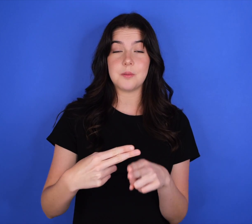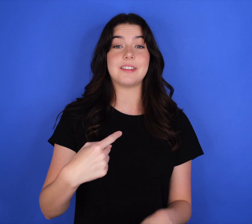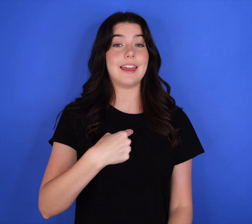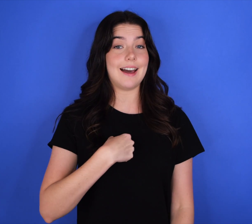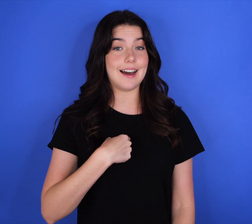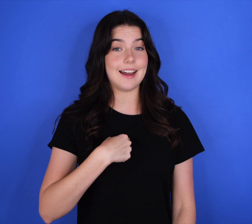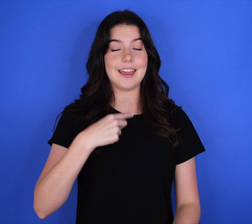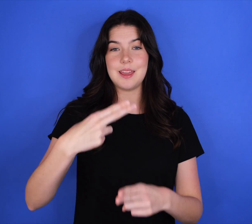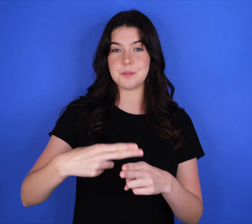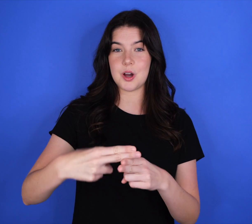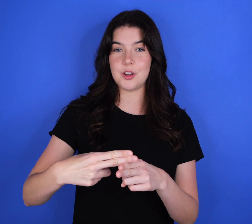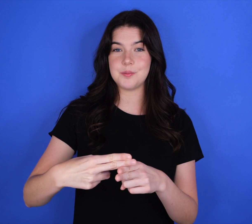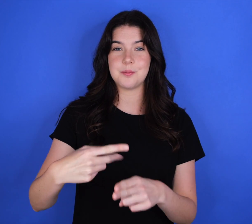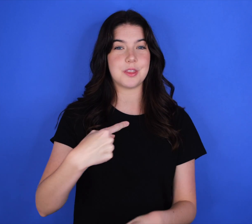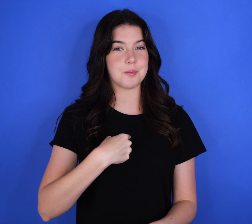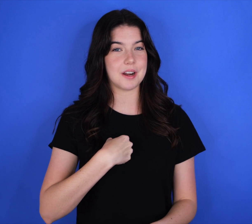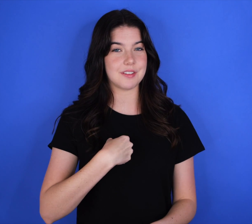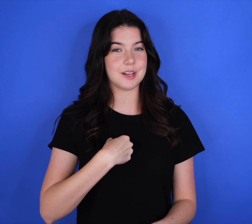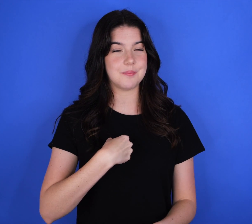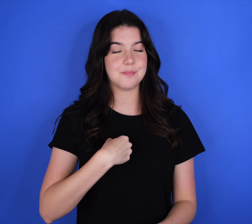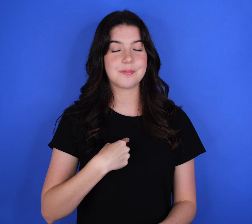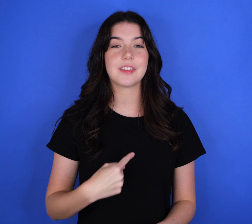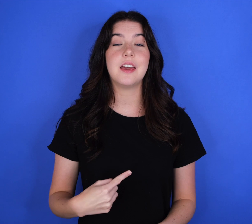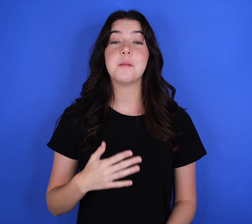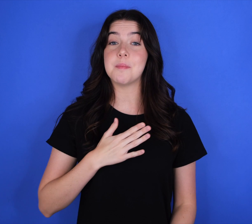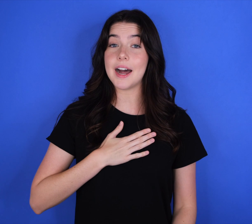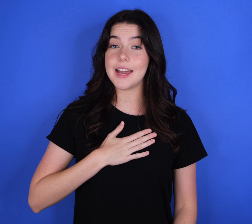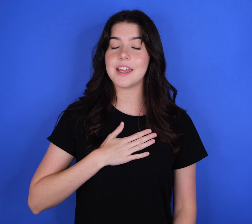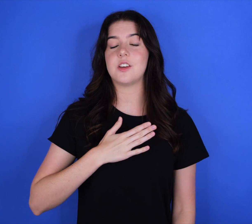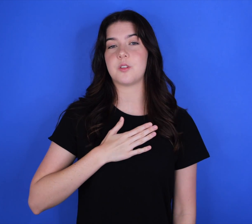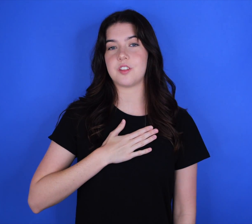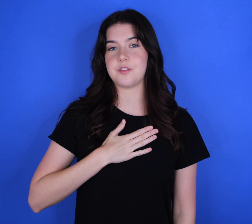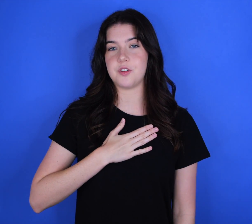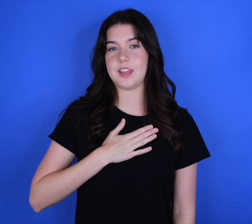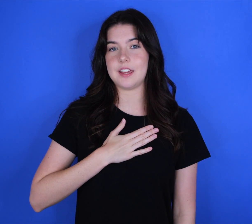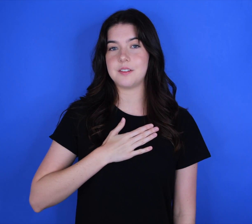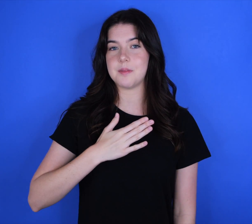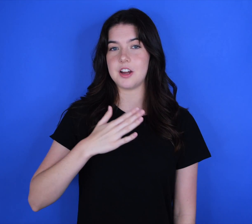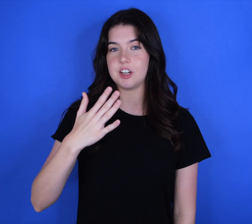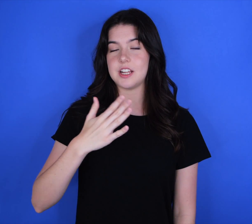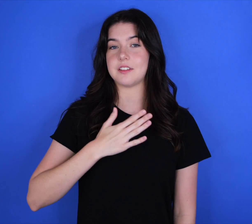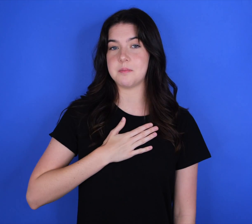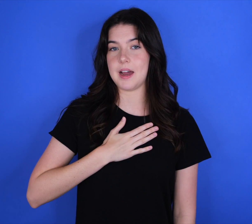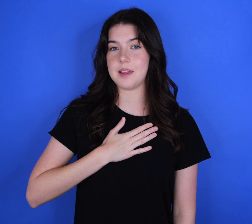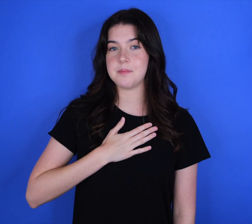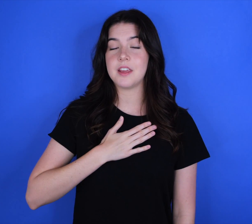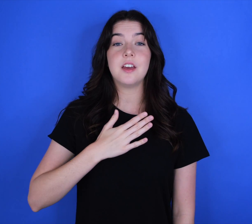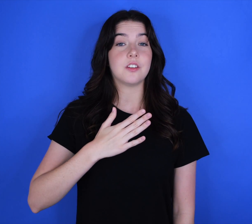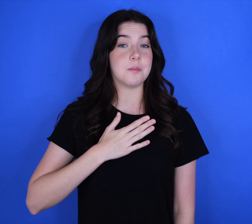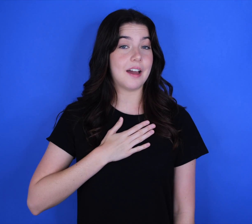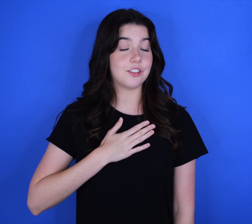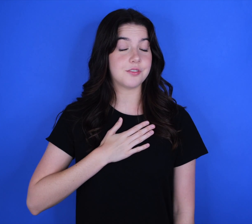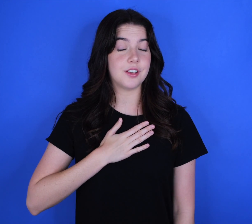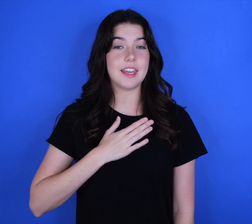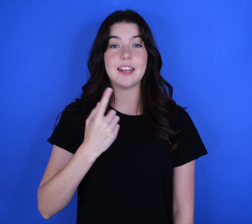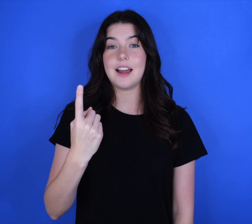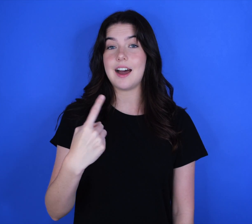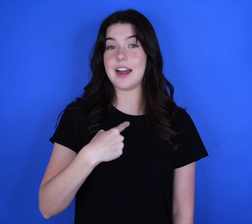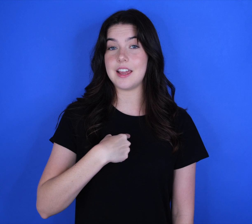say I am called with your pointer finger. My is with your full hand on your chest, my. So my is your full hand, I is your